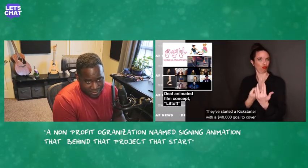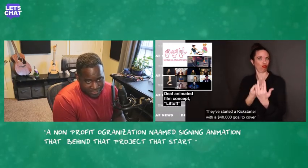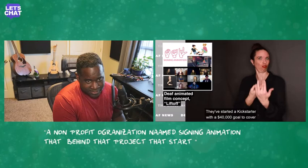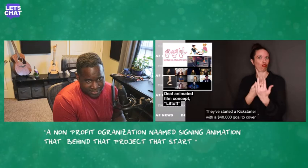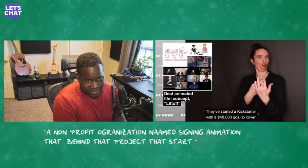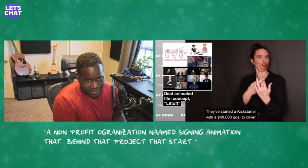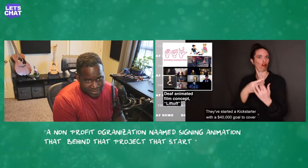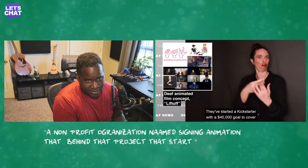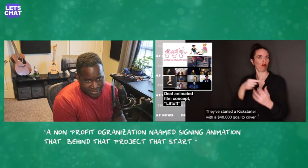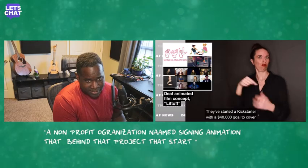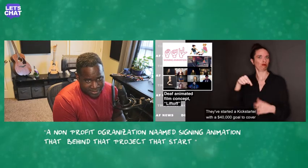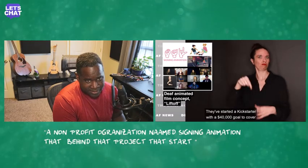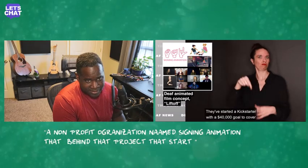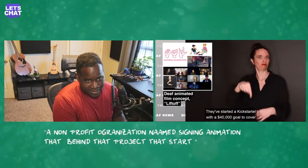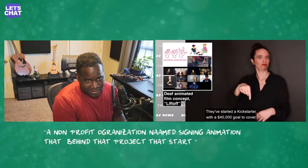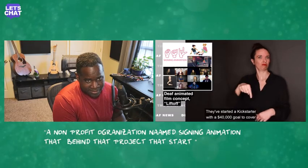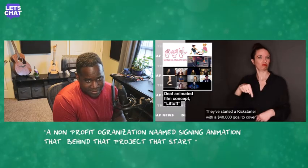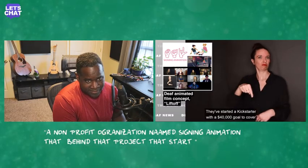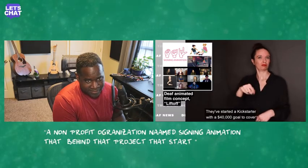start